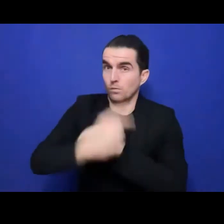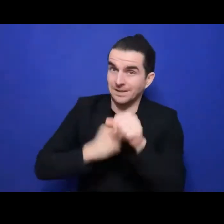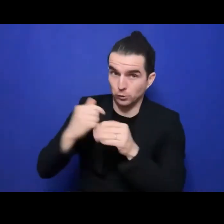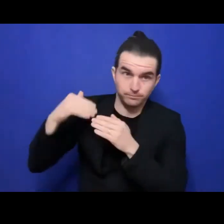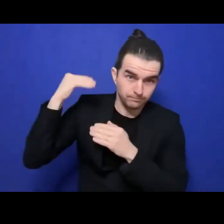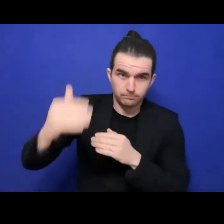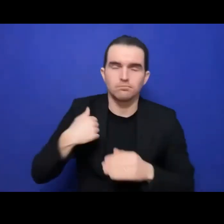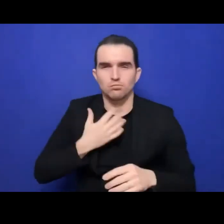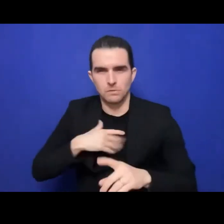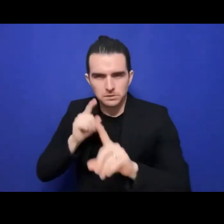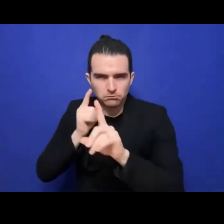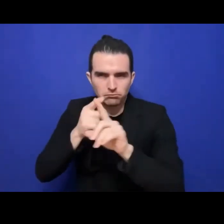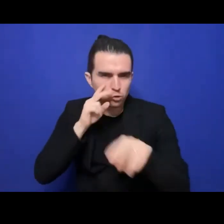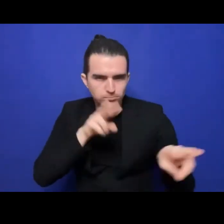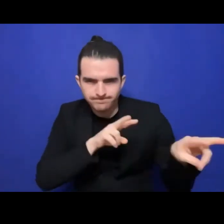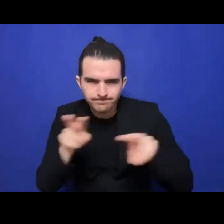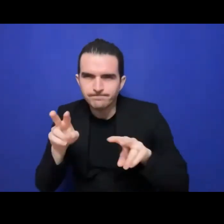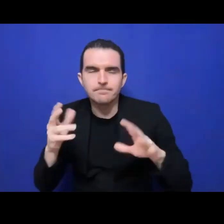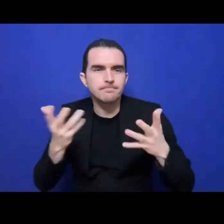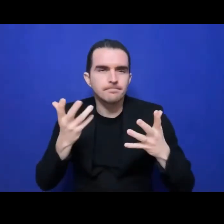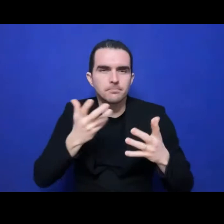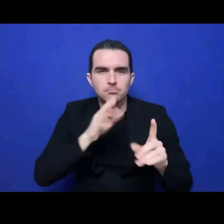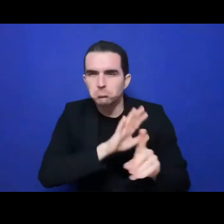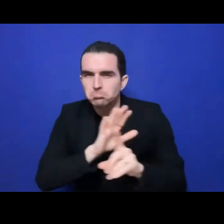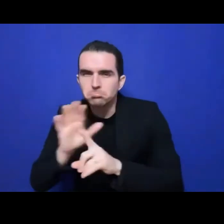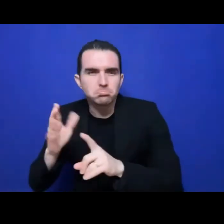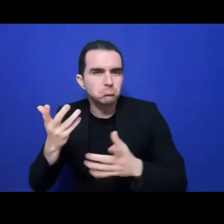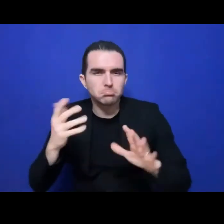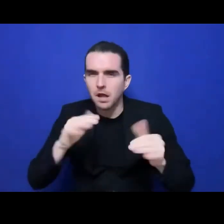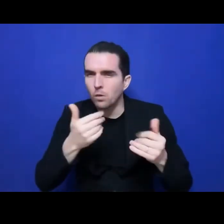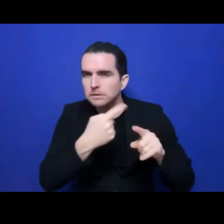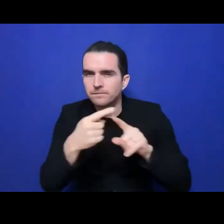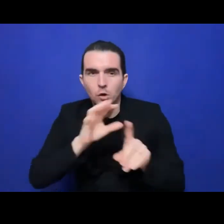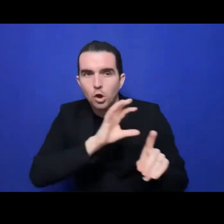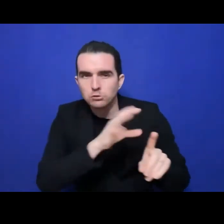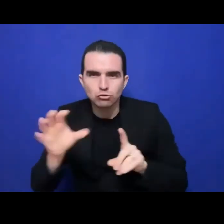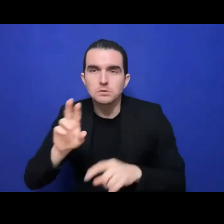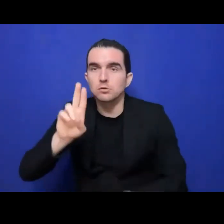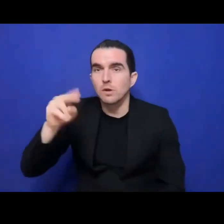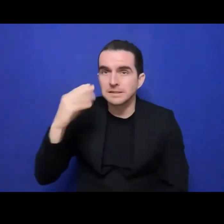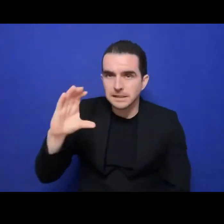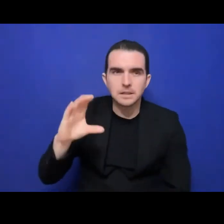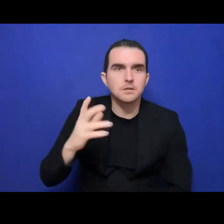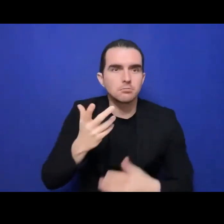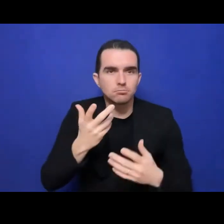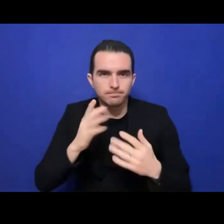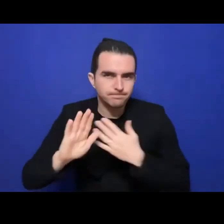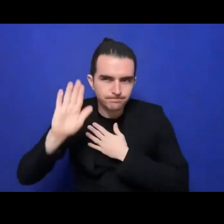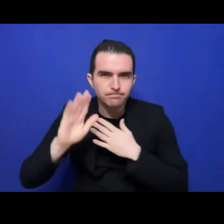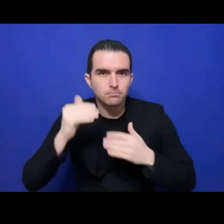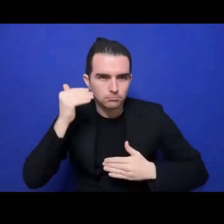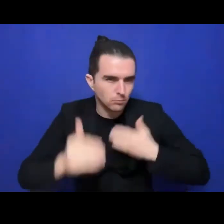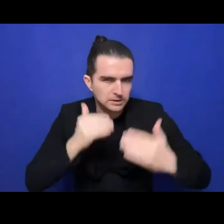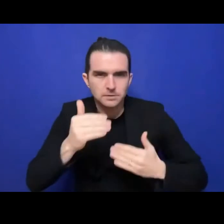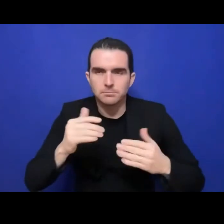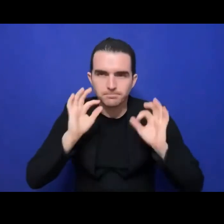in 2023. The review shows that countries have made a wide range of UHC